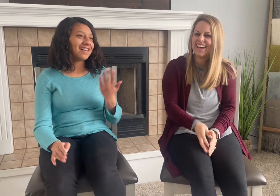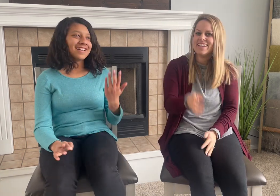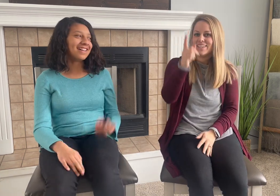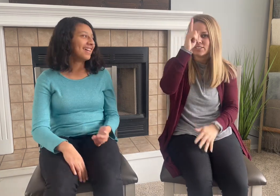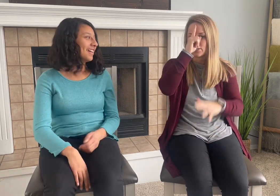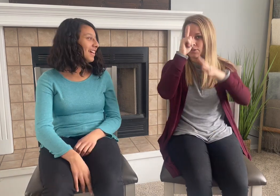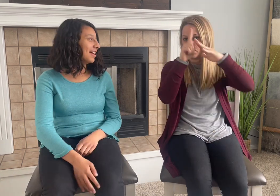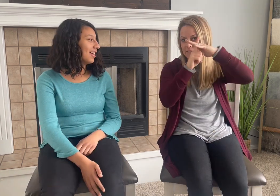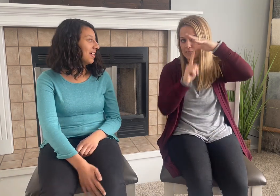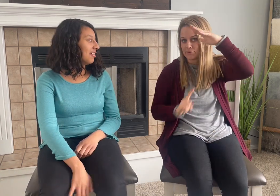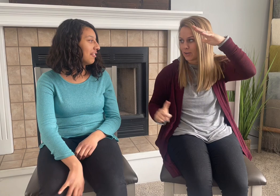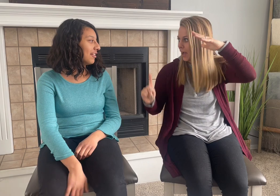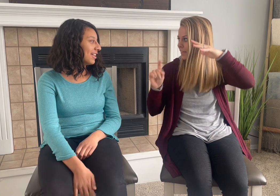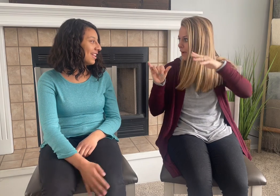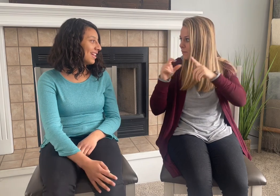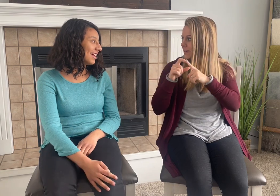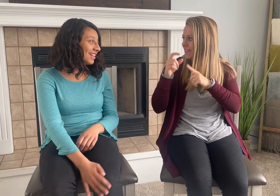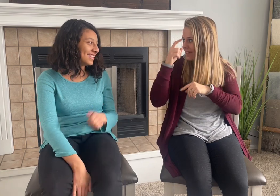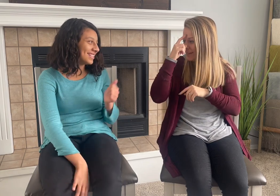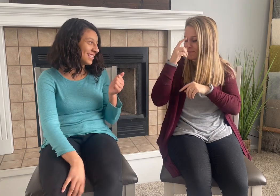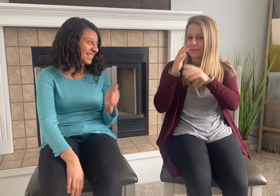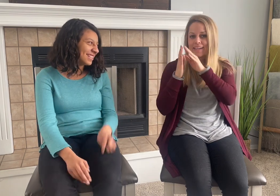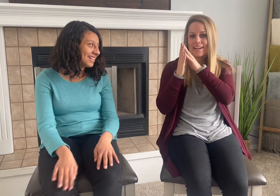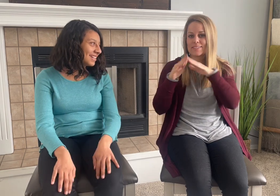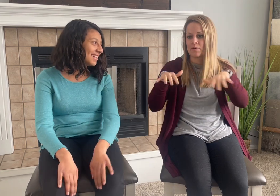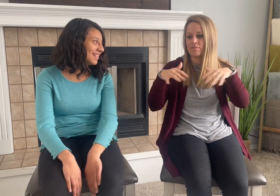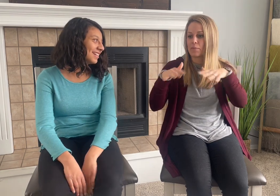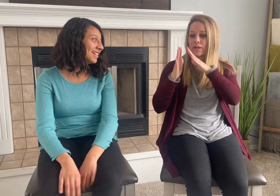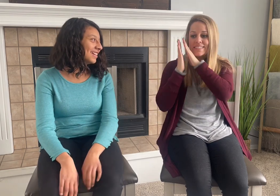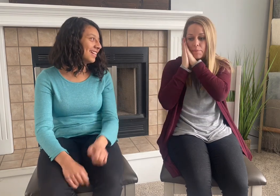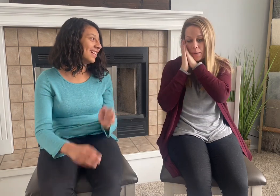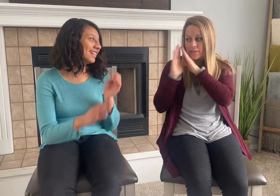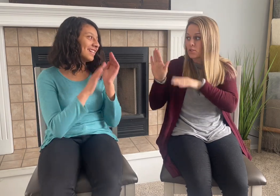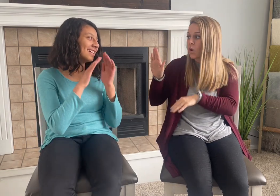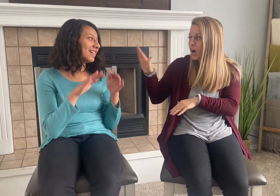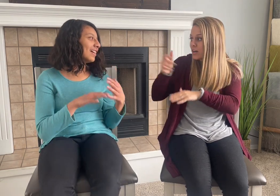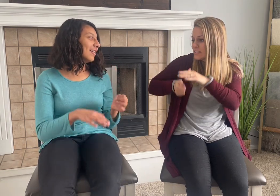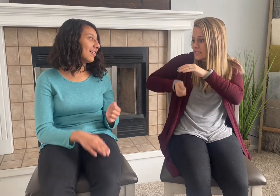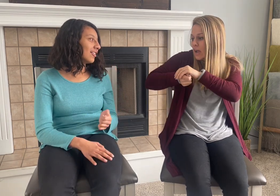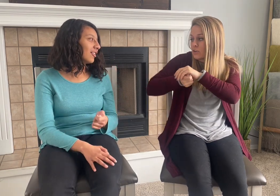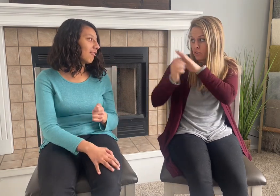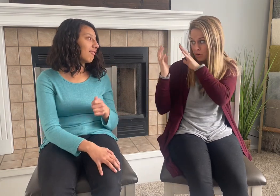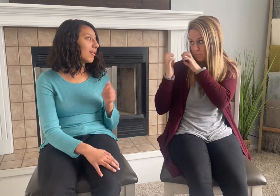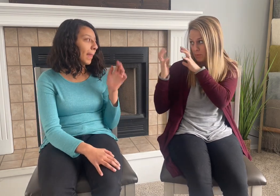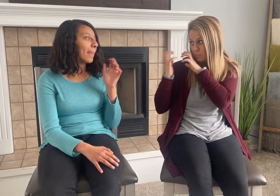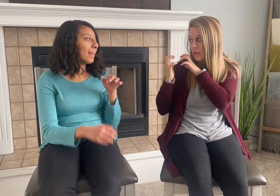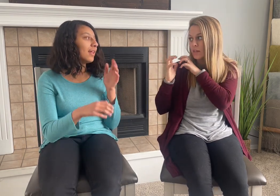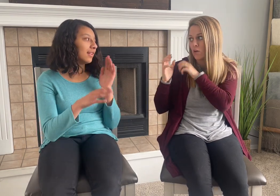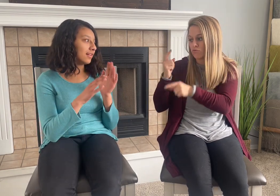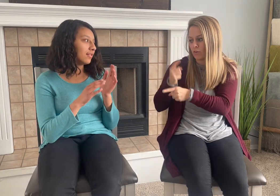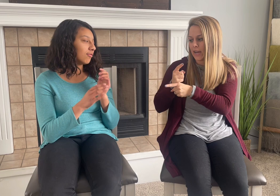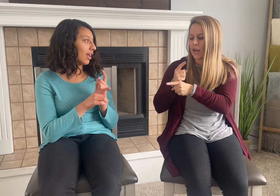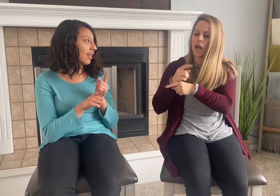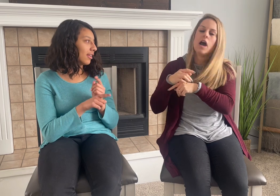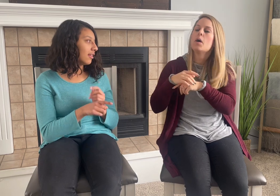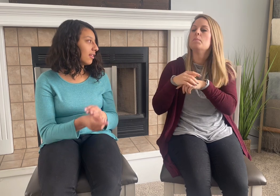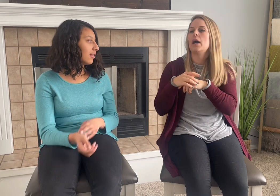Just completely forgot that word, I think. But yeah, so it vibrates the bed. So hers is under your pillow, right? But